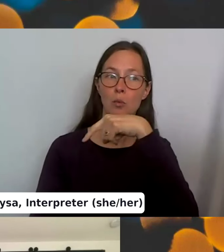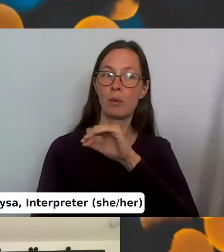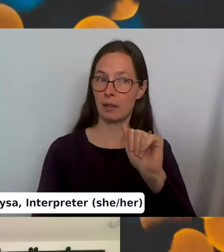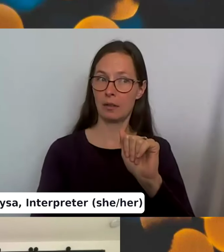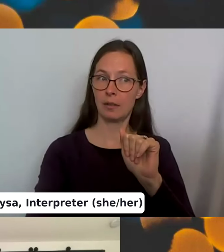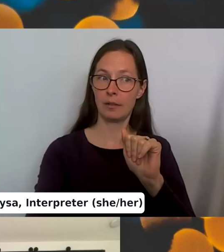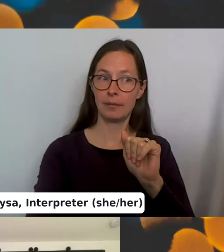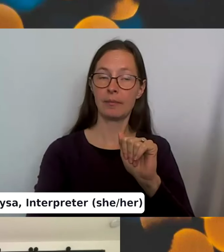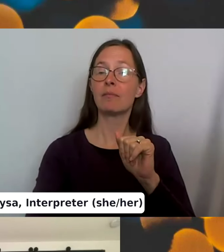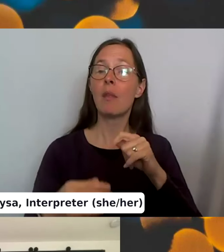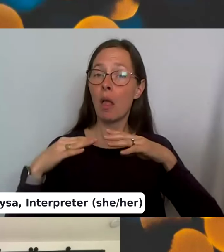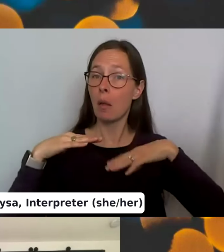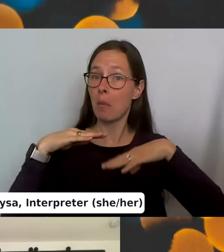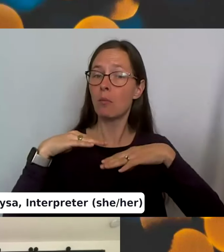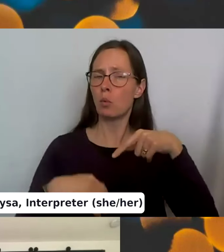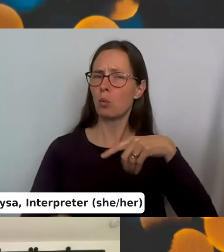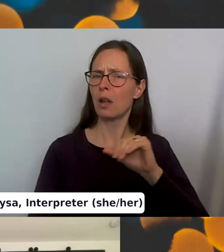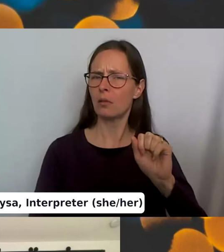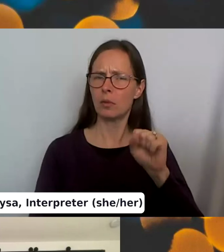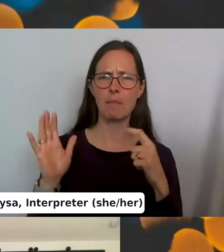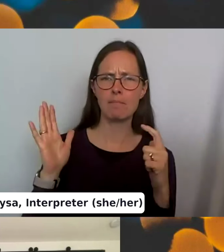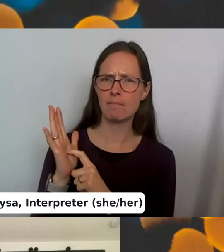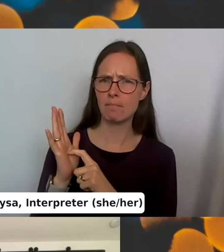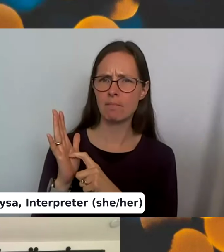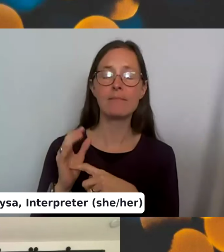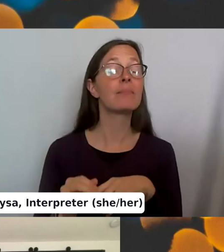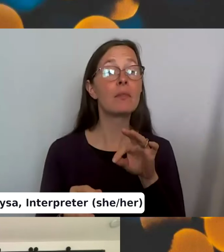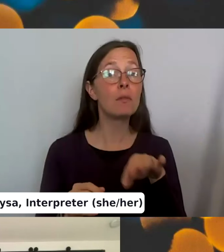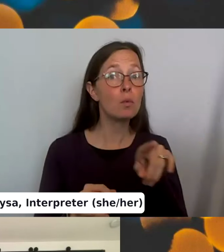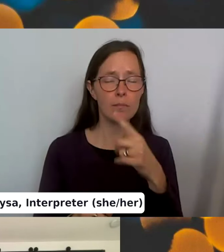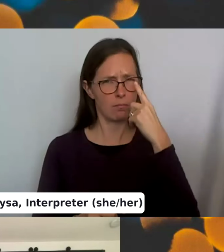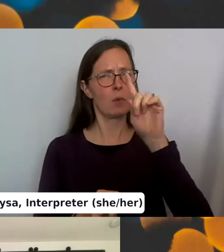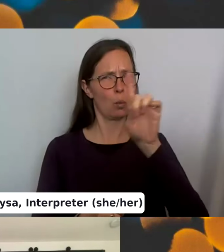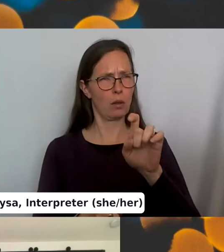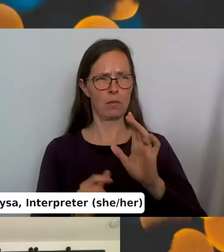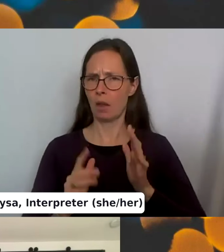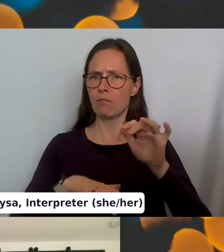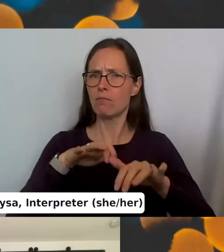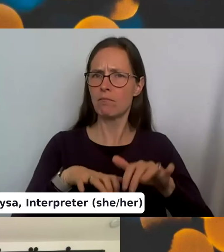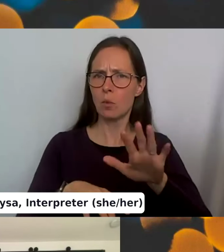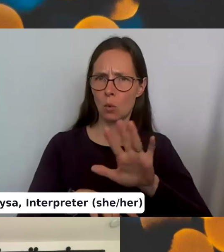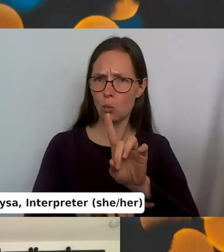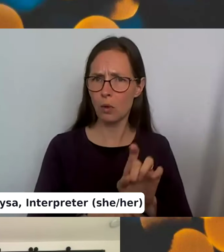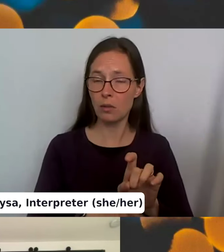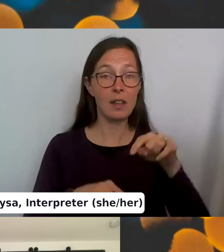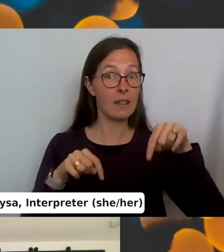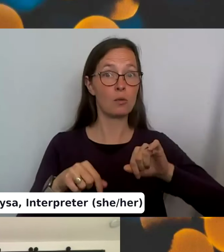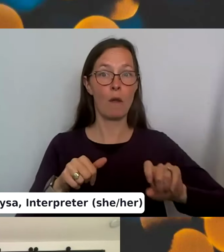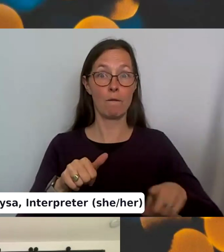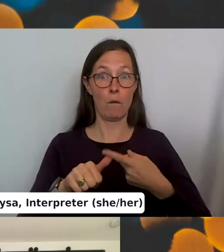bottom. If you have questions while we go, please do ask questions. This is the first in a series of 3